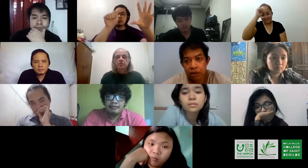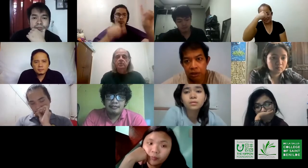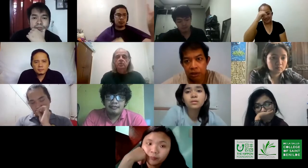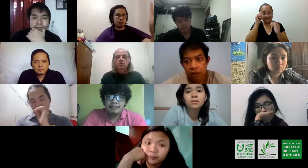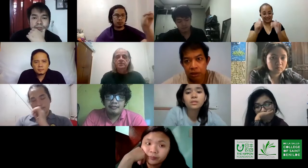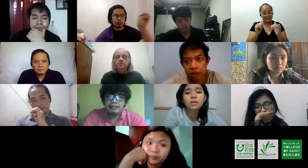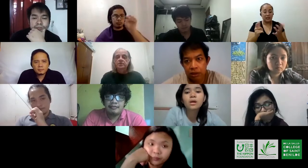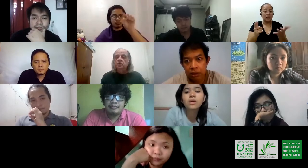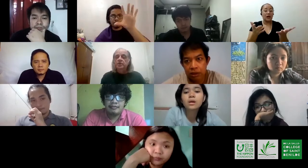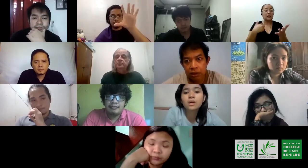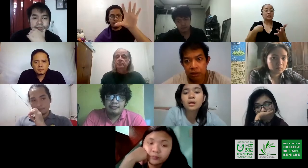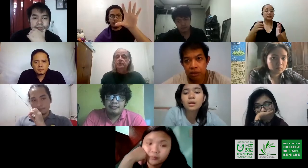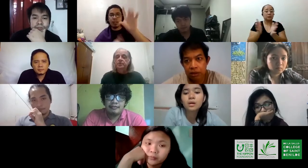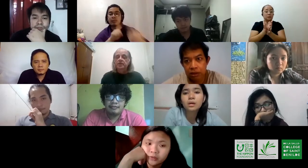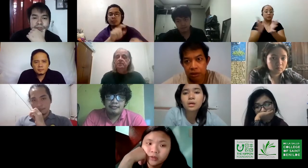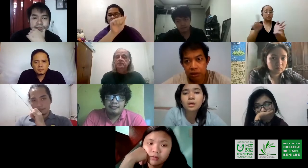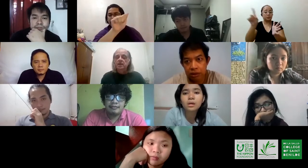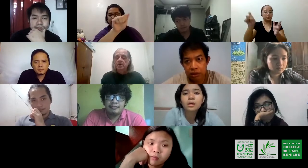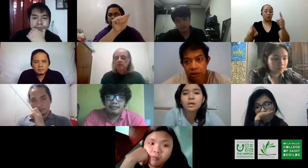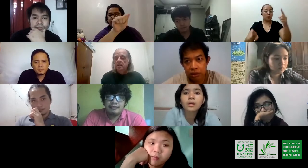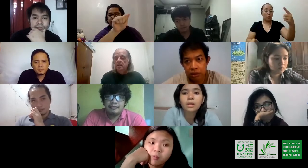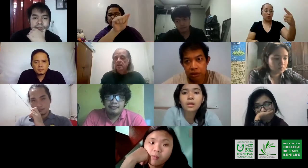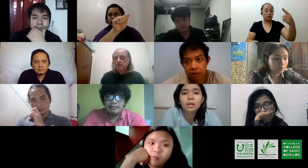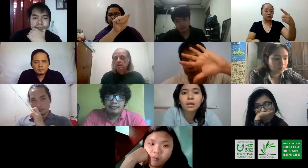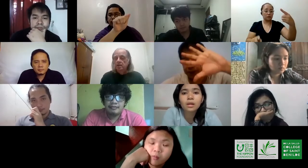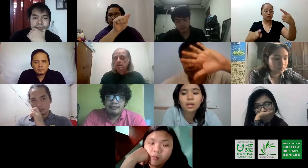In general, questions 1 through 10